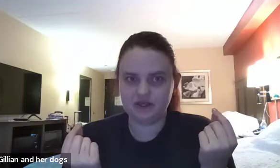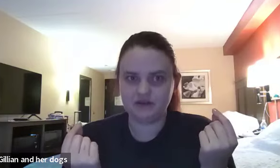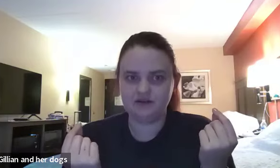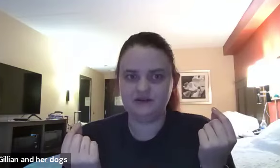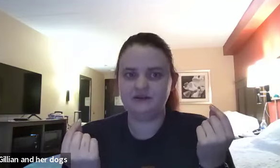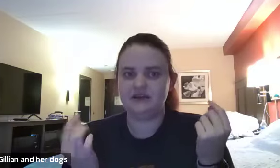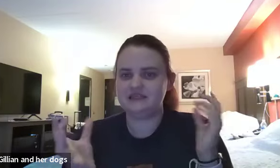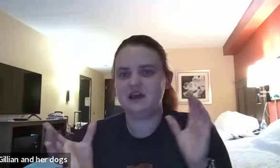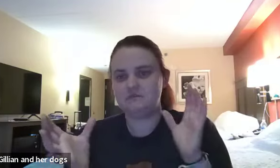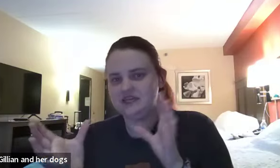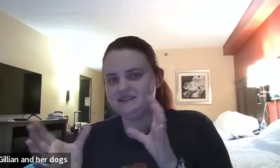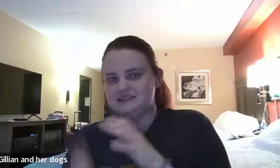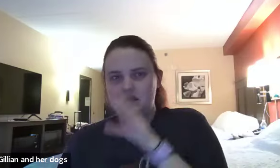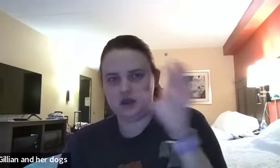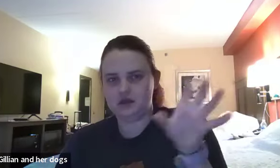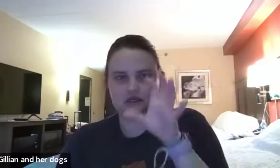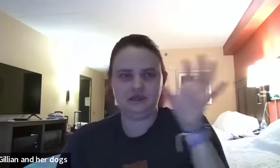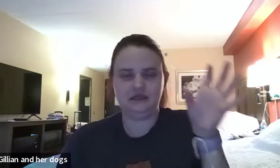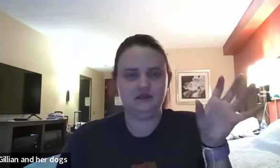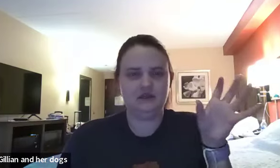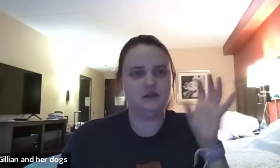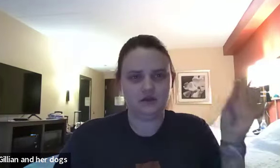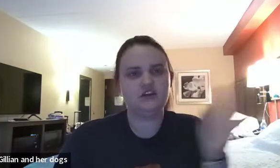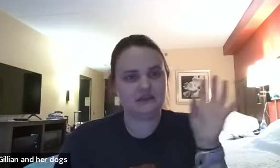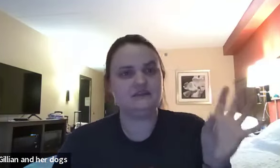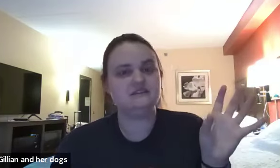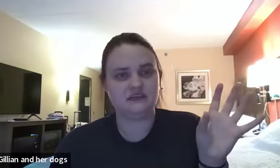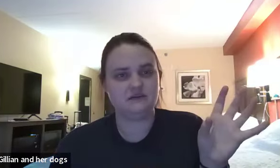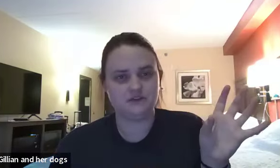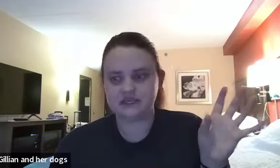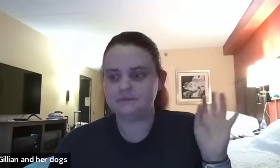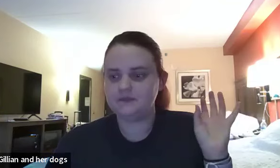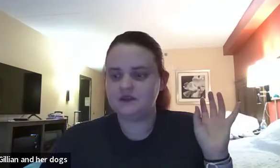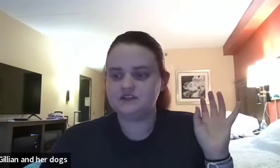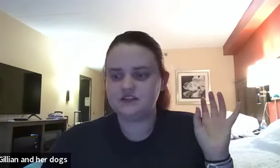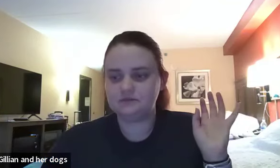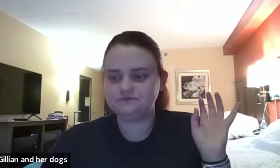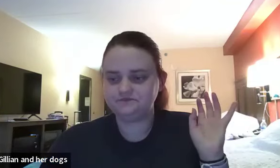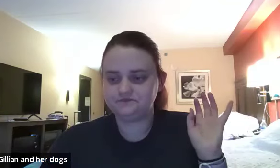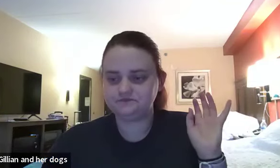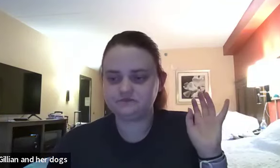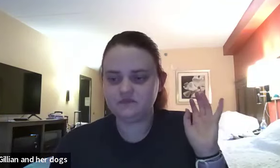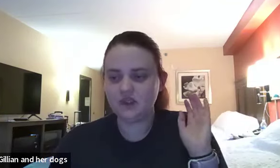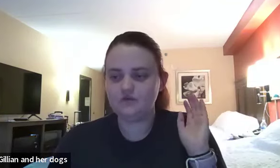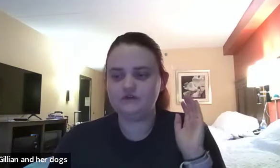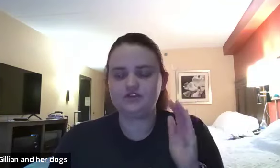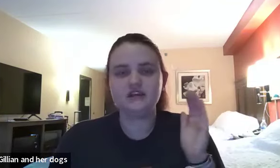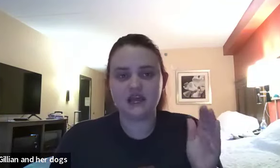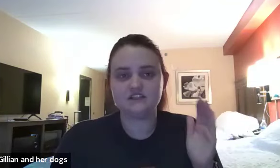doing? It is not base, it's not gonna it could easily get confusing. So if you're trying to ask what do